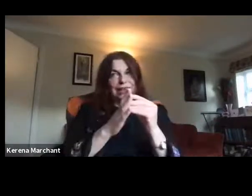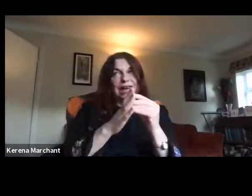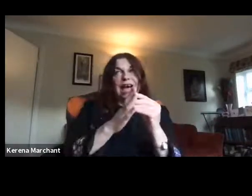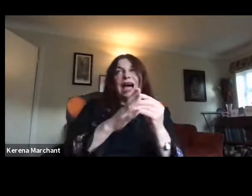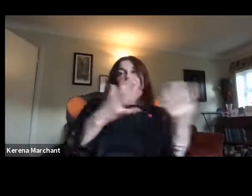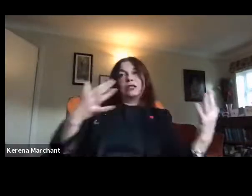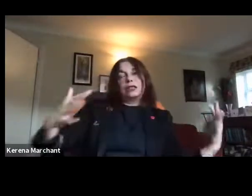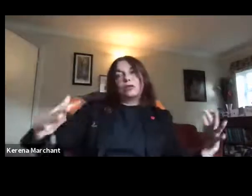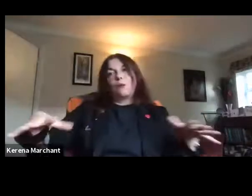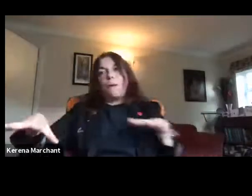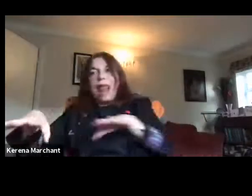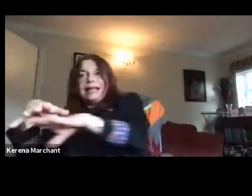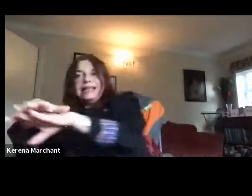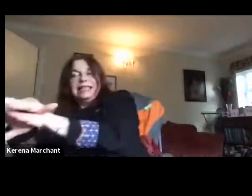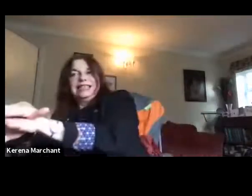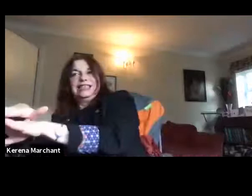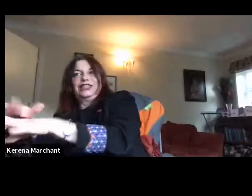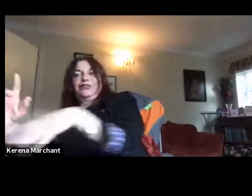deaf community.